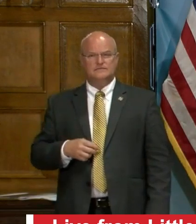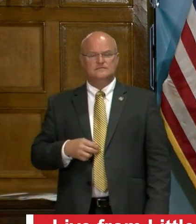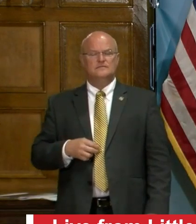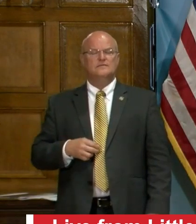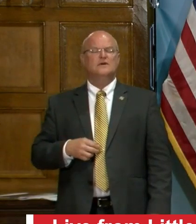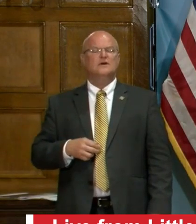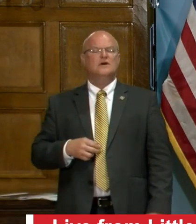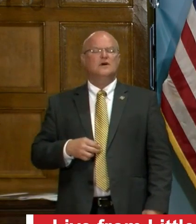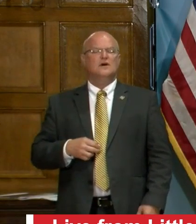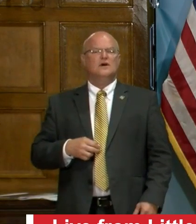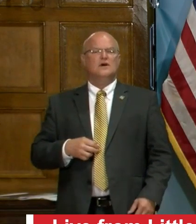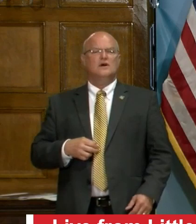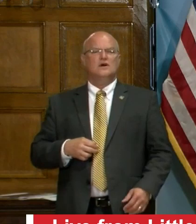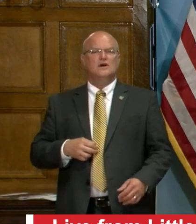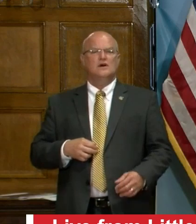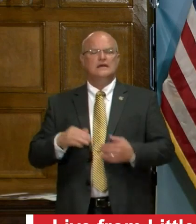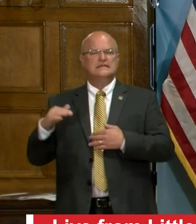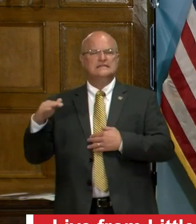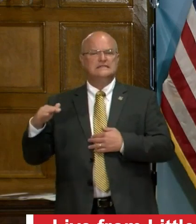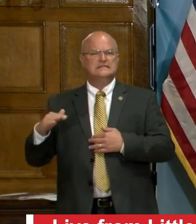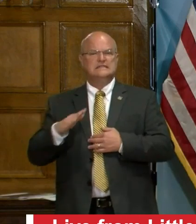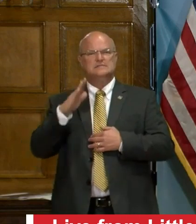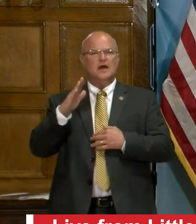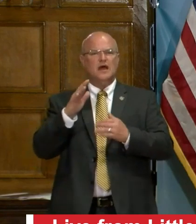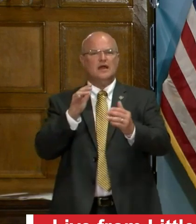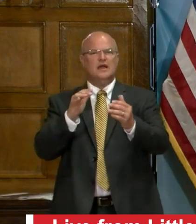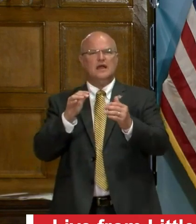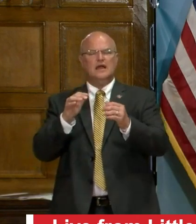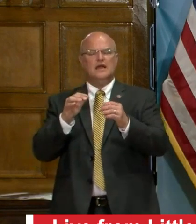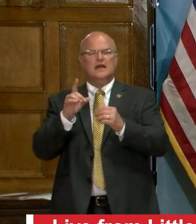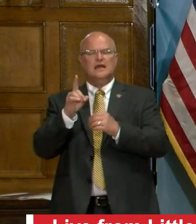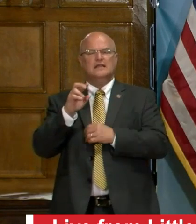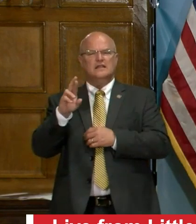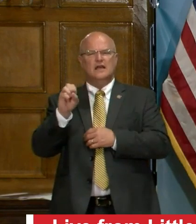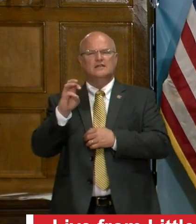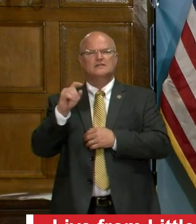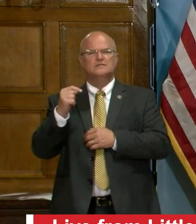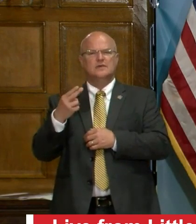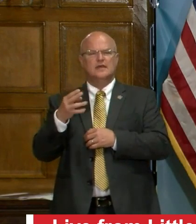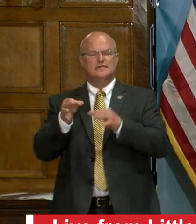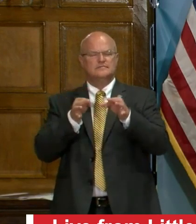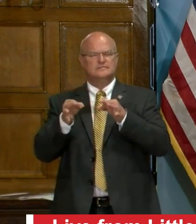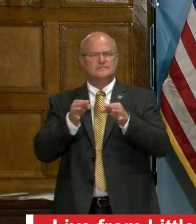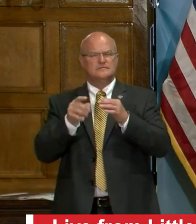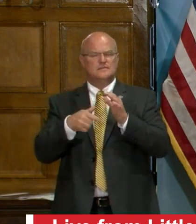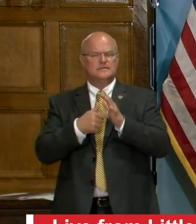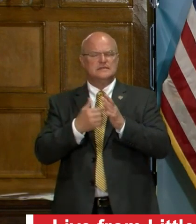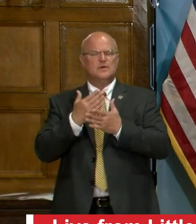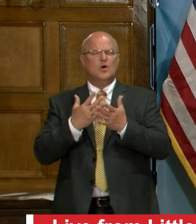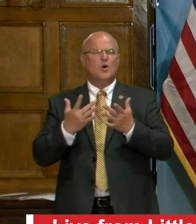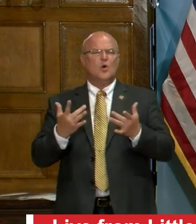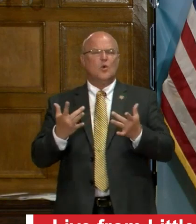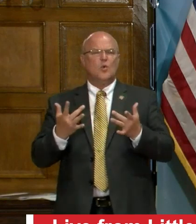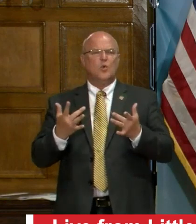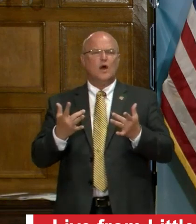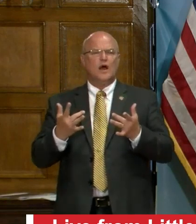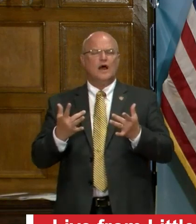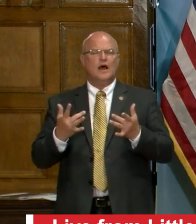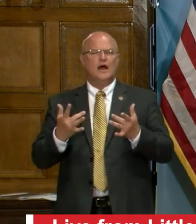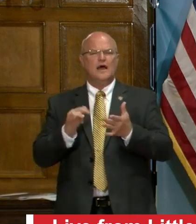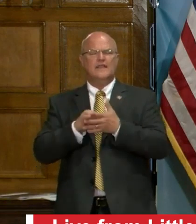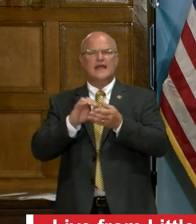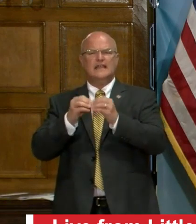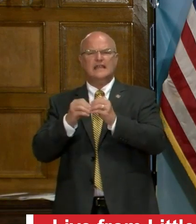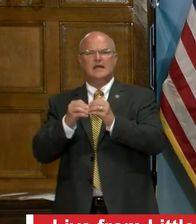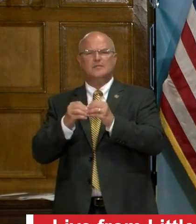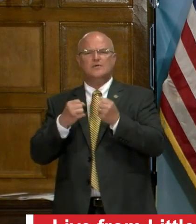about the spike. I guess, and I know Dr. Smith kind of touched on this some. Why doesn't that